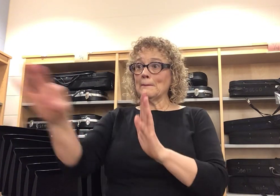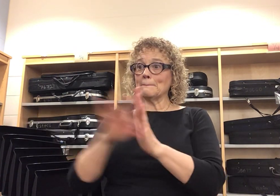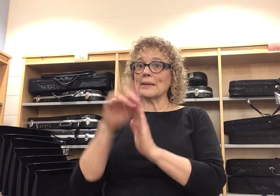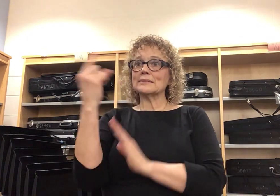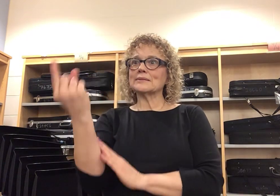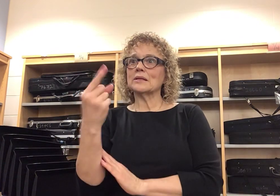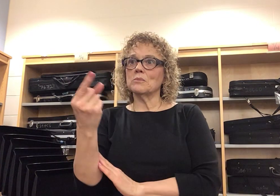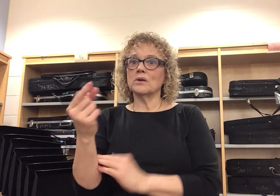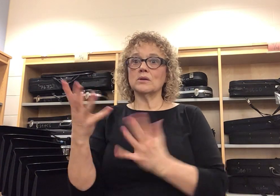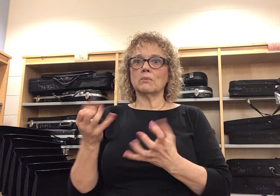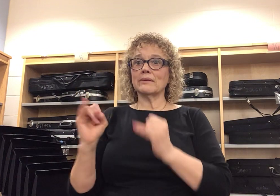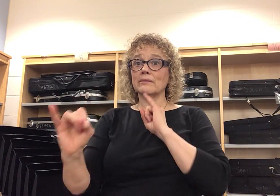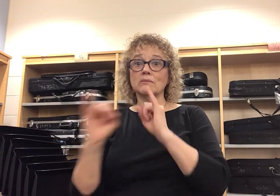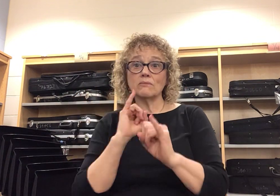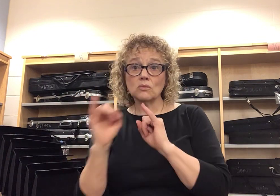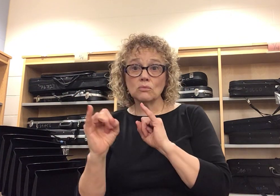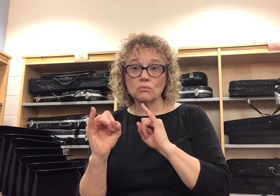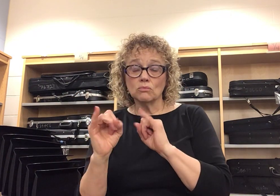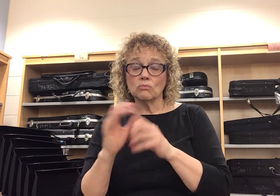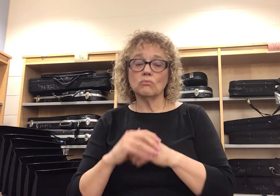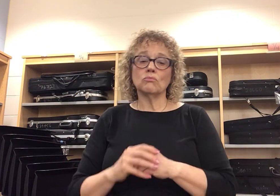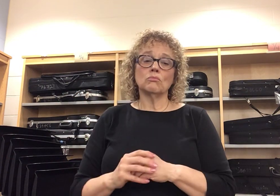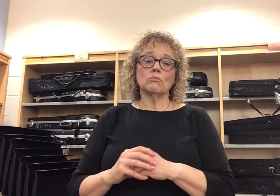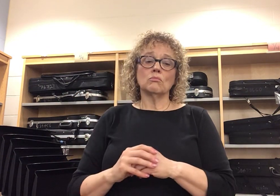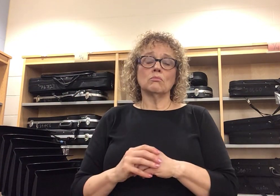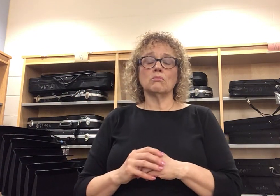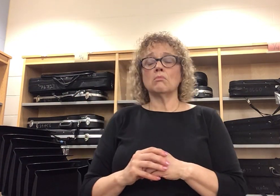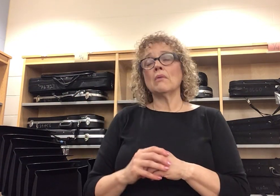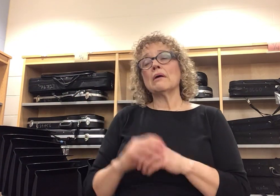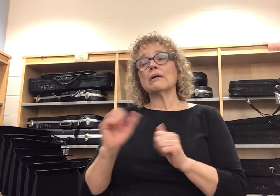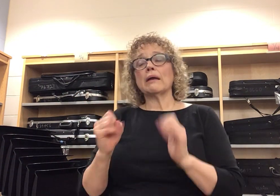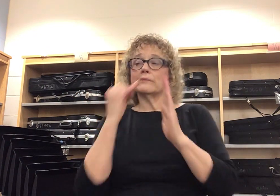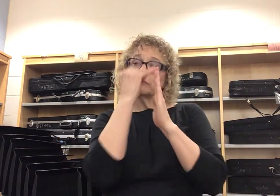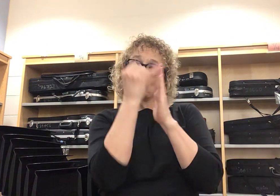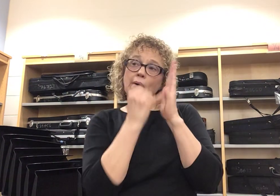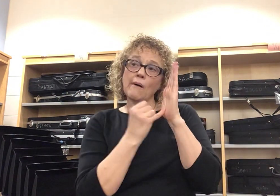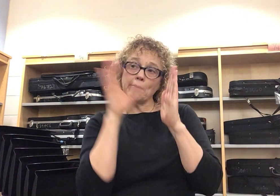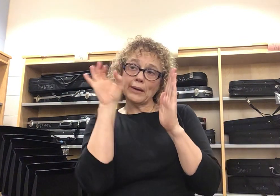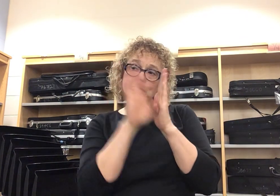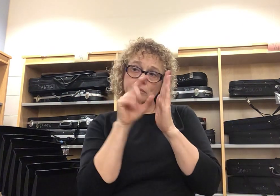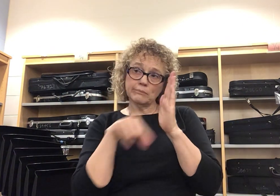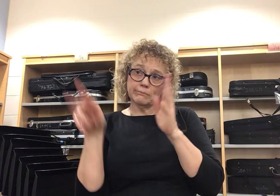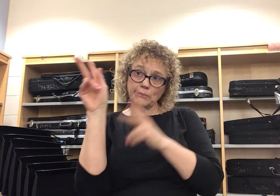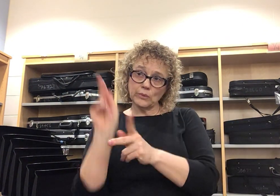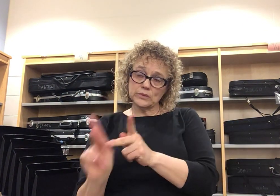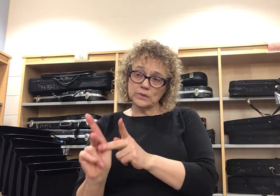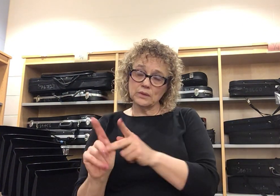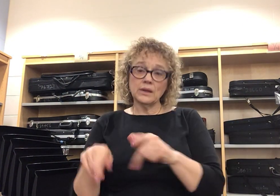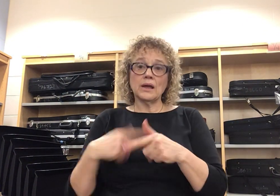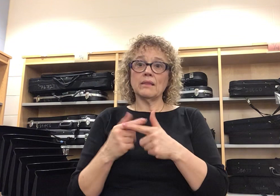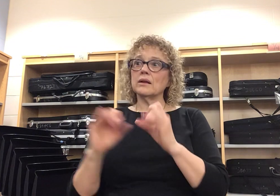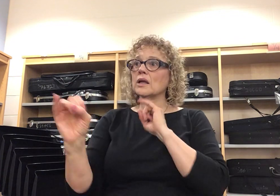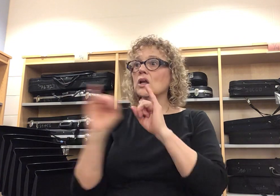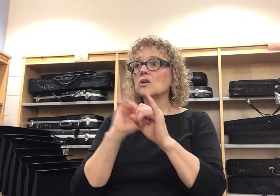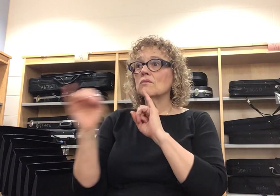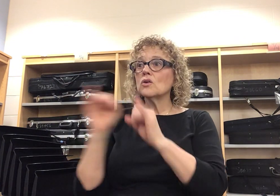with. You can do sort of an illustration of that person, and then you conduct an interview and you write about that person, sort